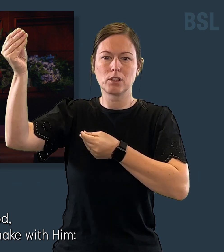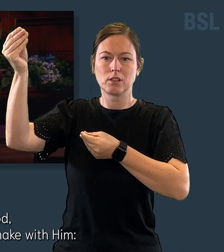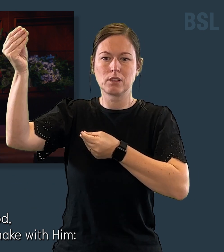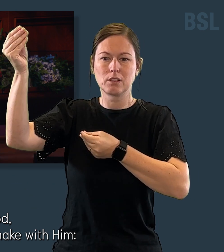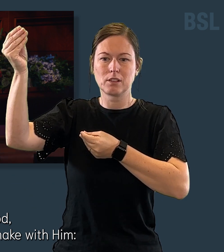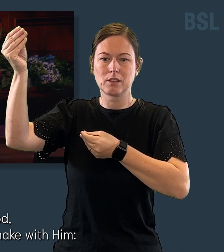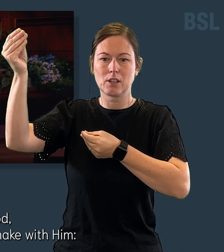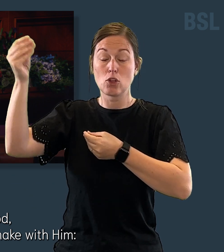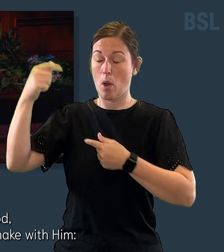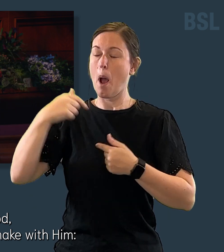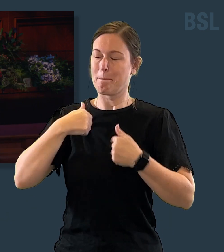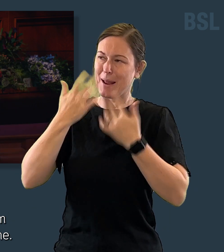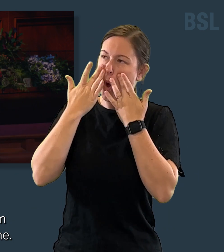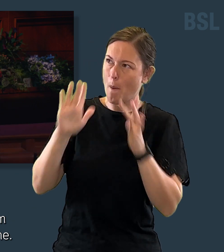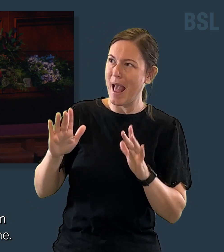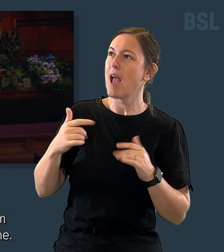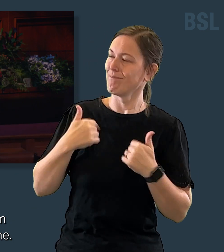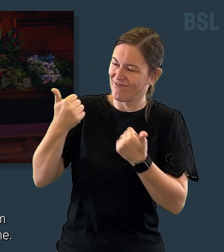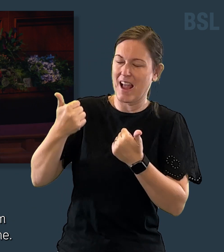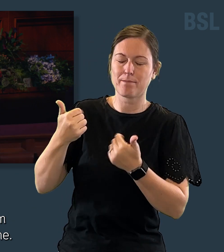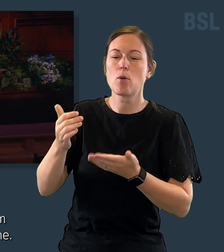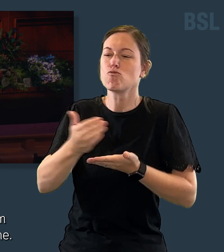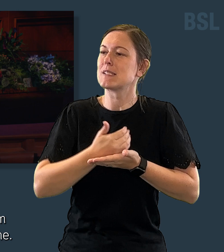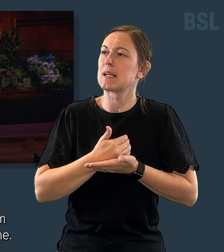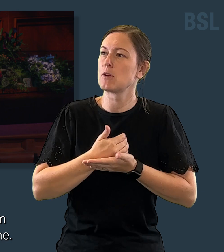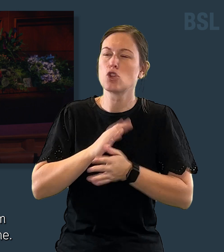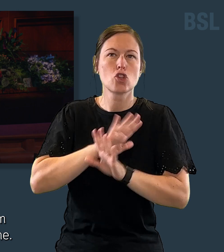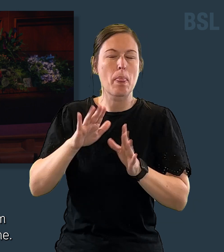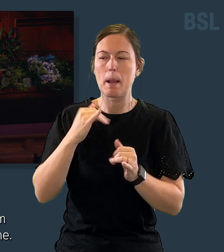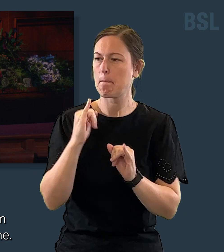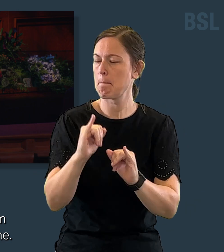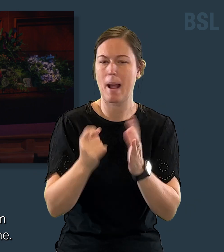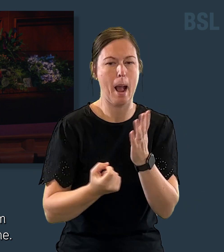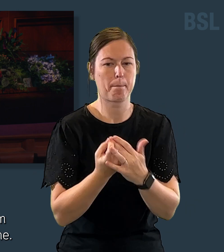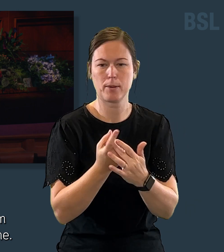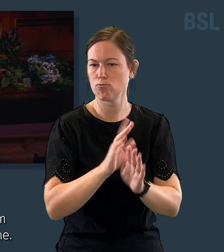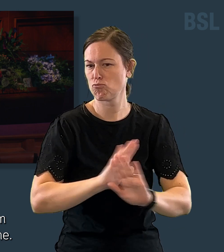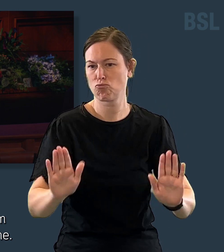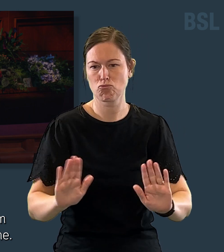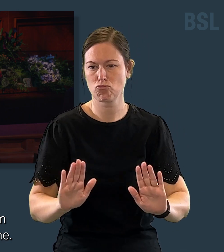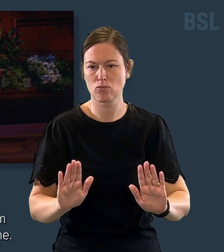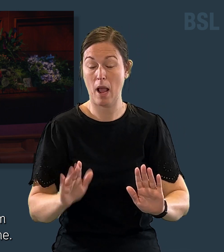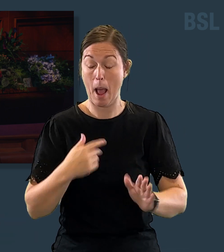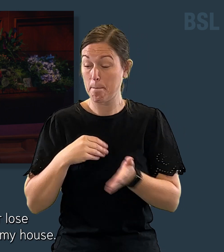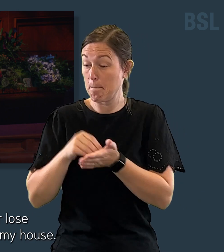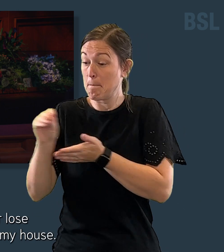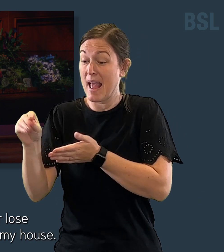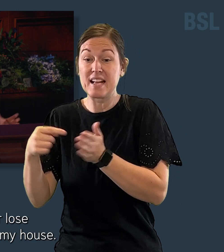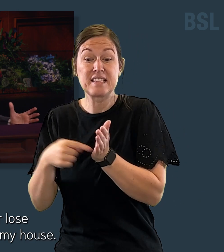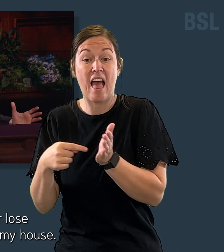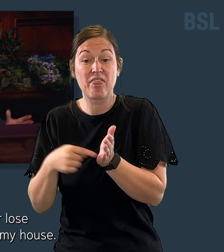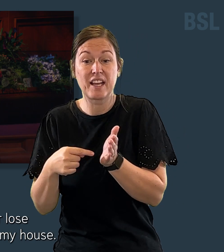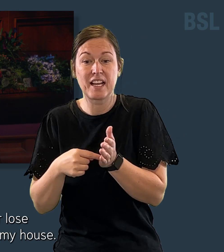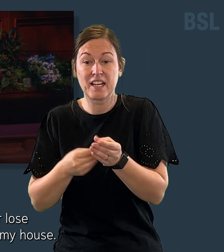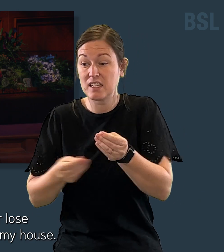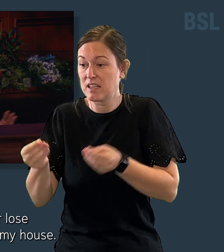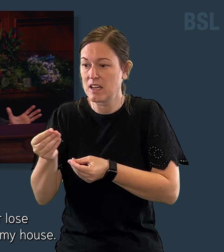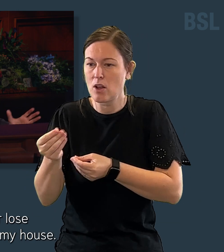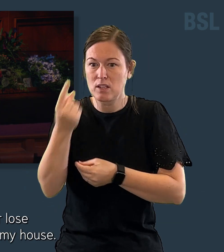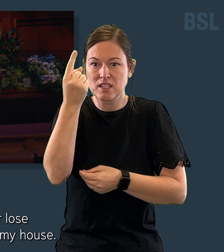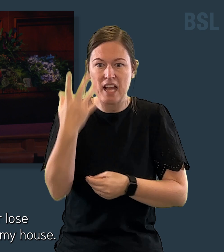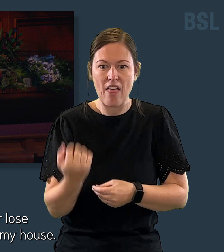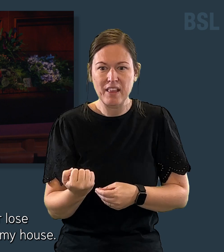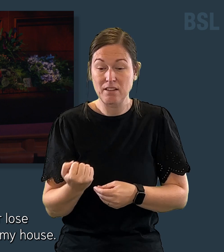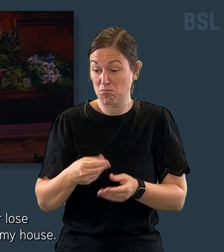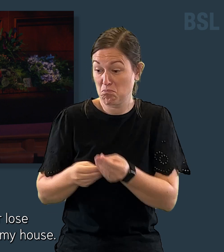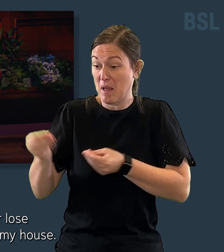we make with Him. I obey, and He protects me from anything bad that ever happened to me. I pay my tithing, and I